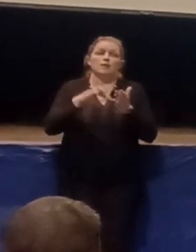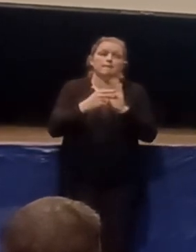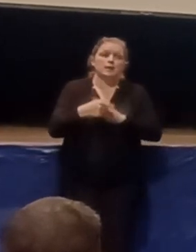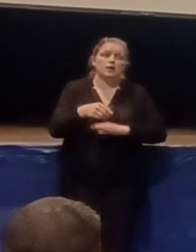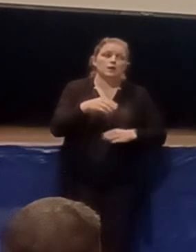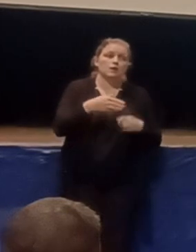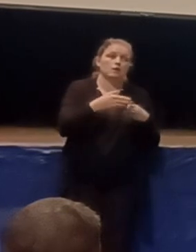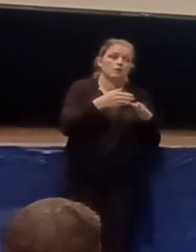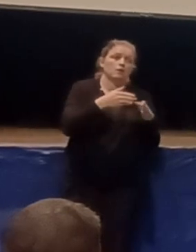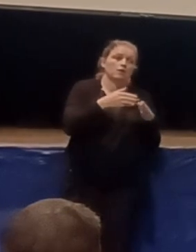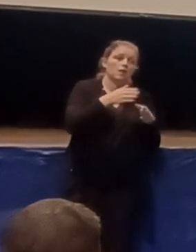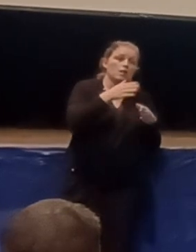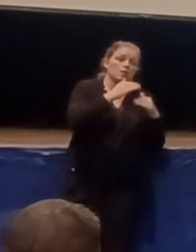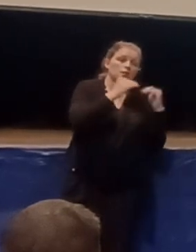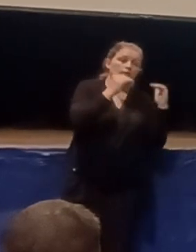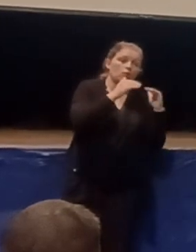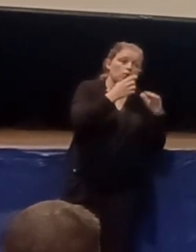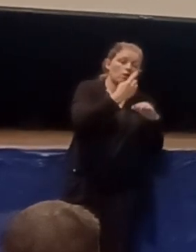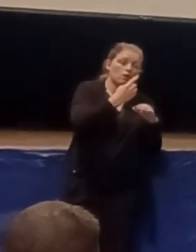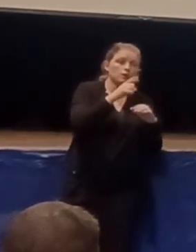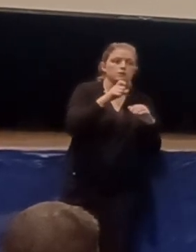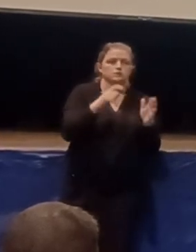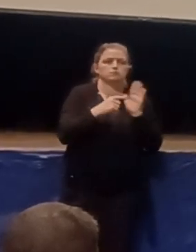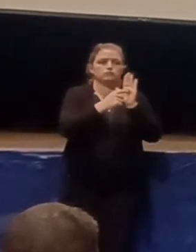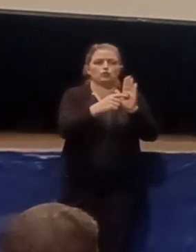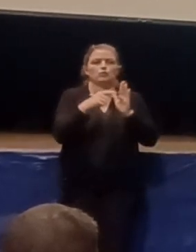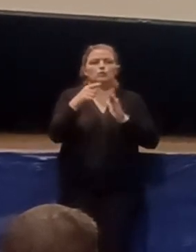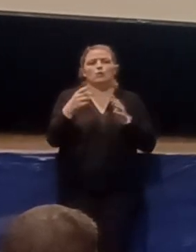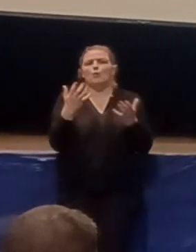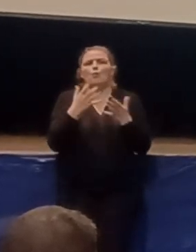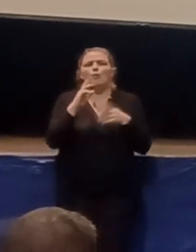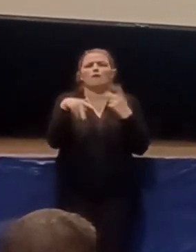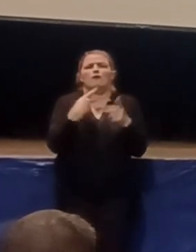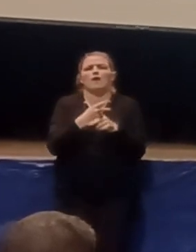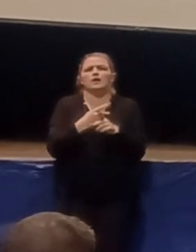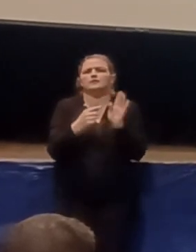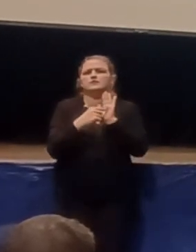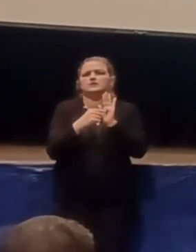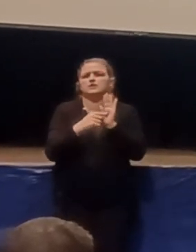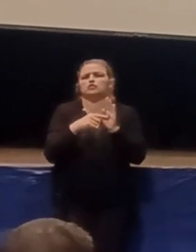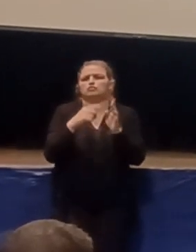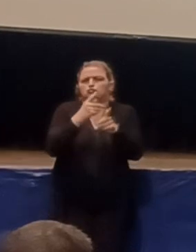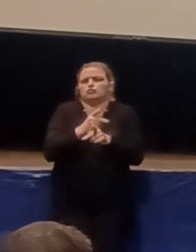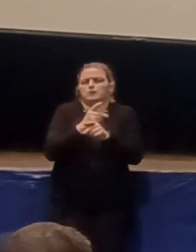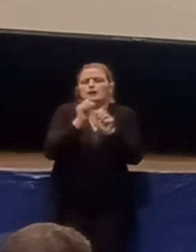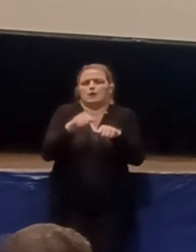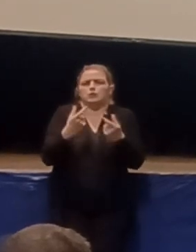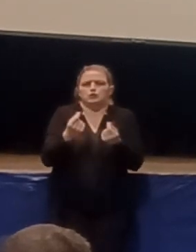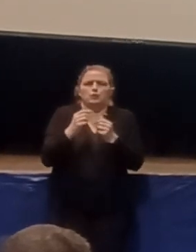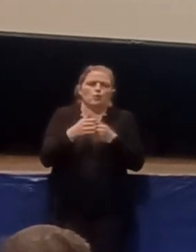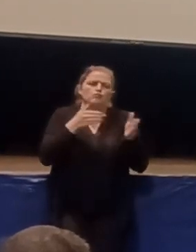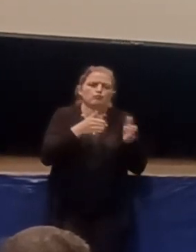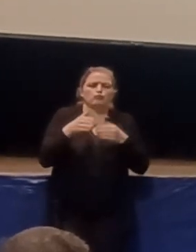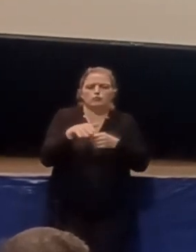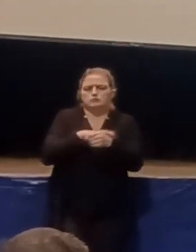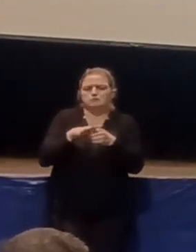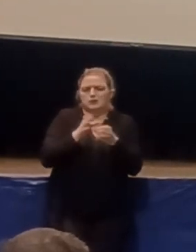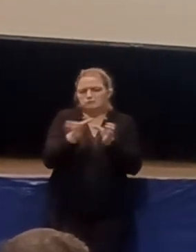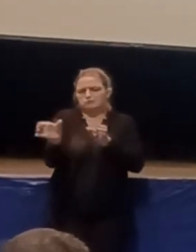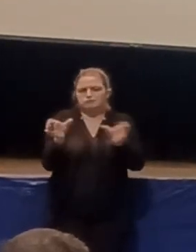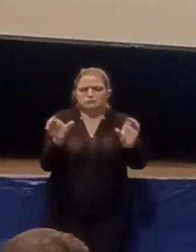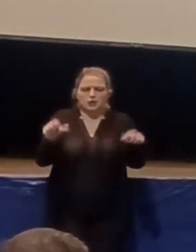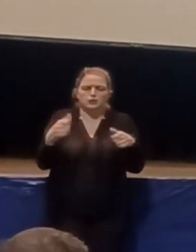or both of those entry points need to be signalized, and what other kinds of signal treatment or road space allocation we might have to make sure